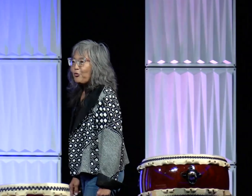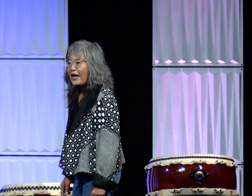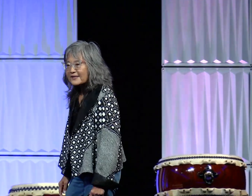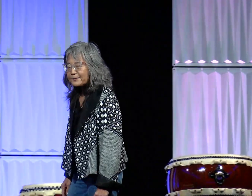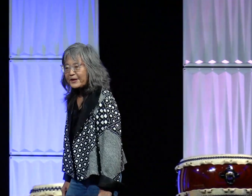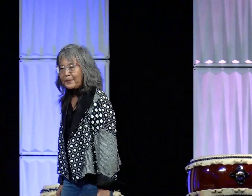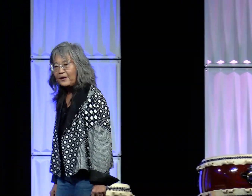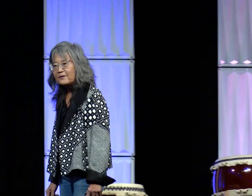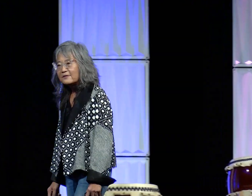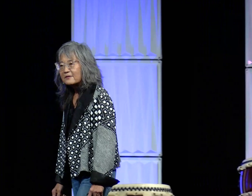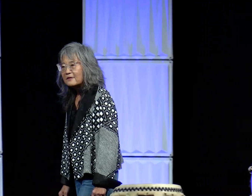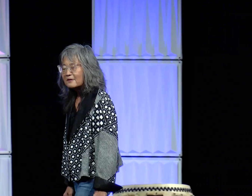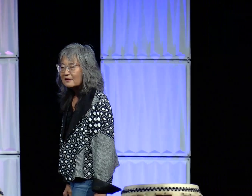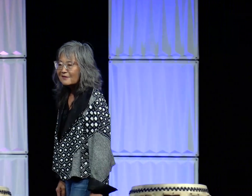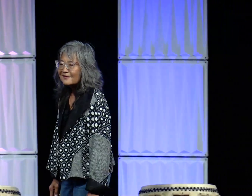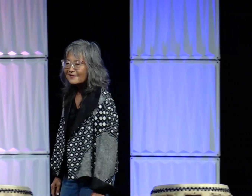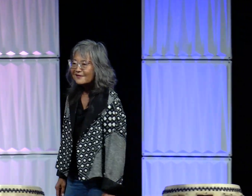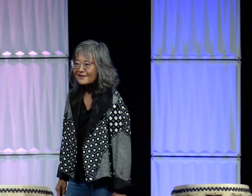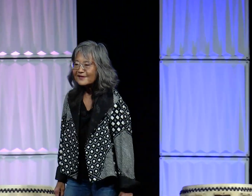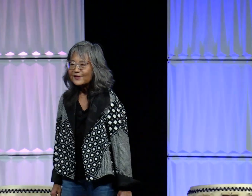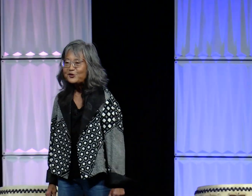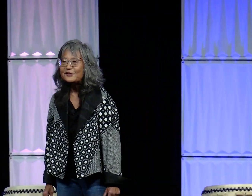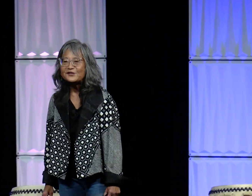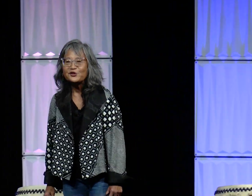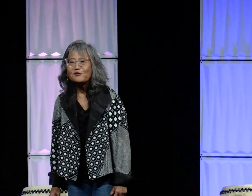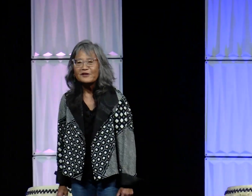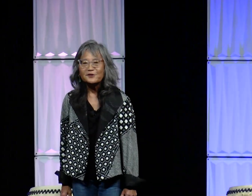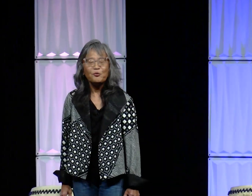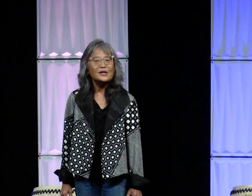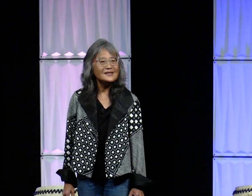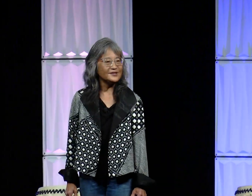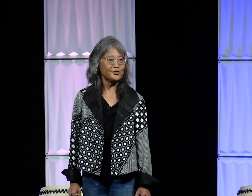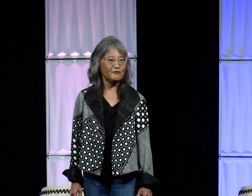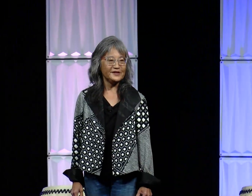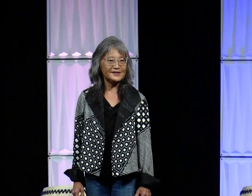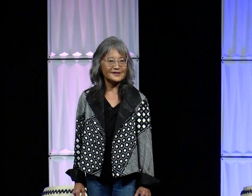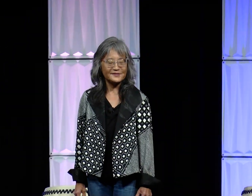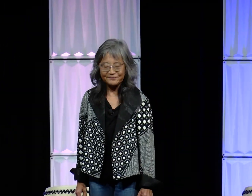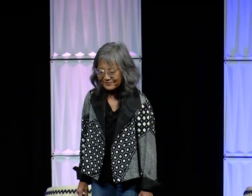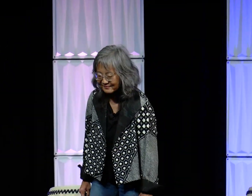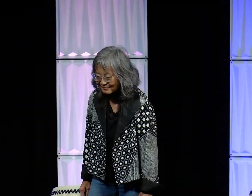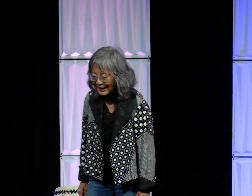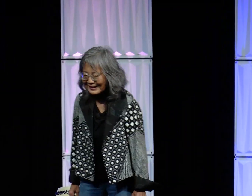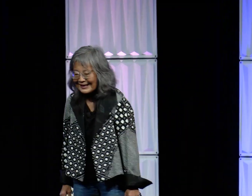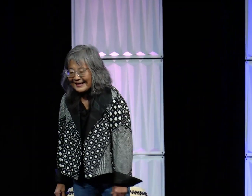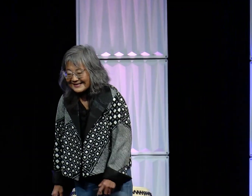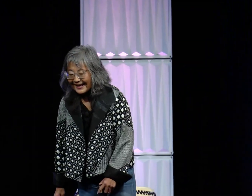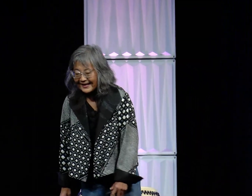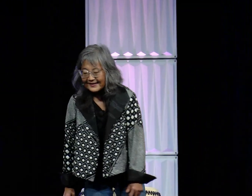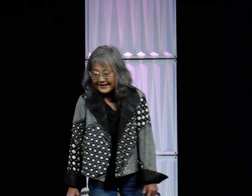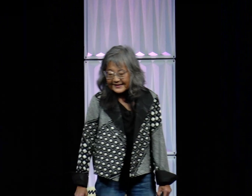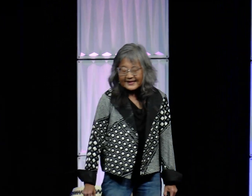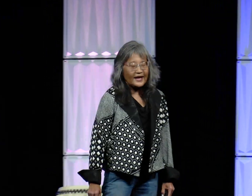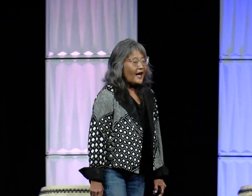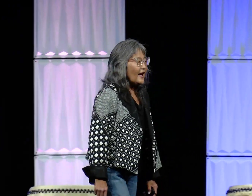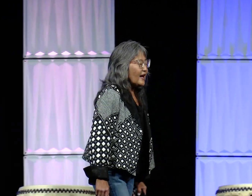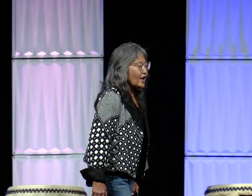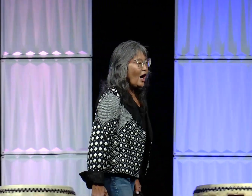So rest, people. You deserve it. We deserve it. Second